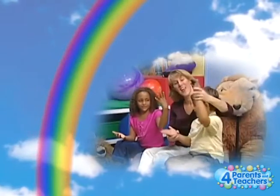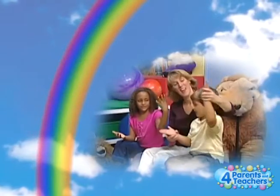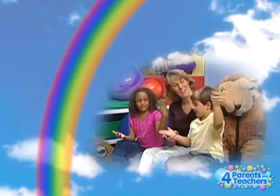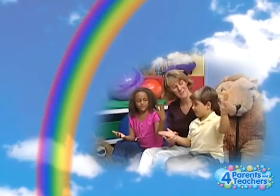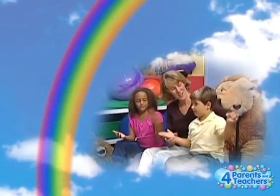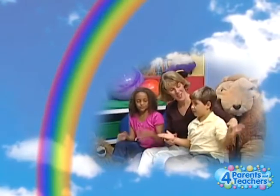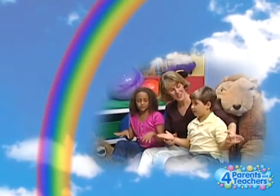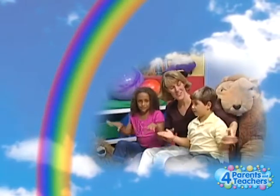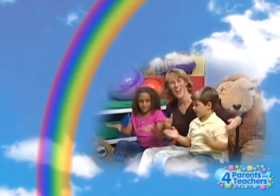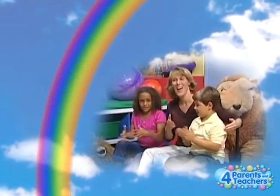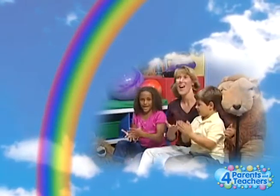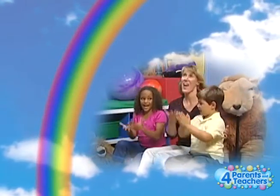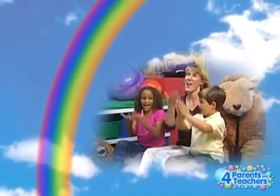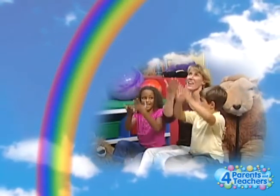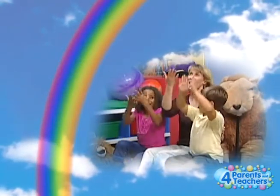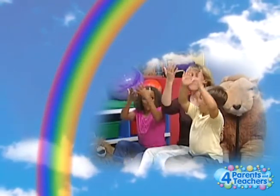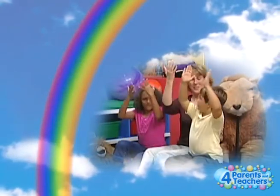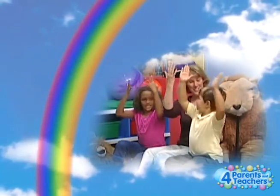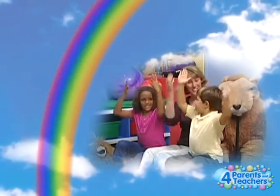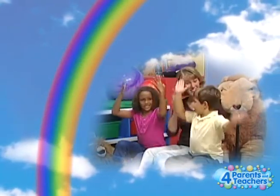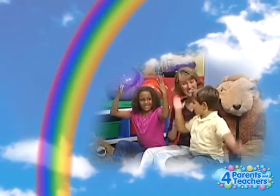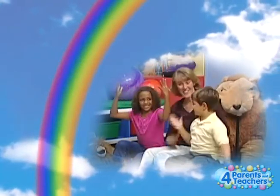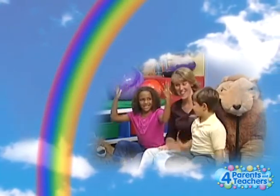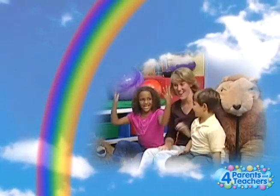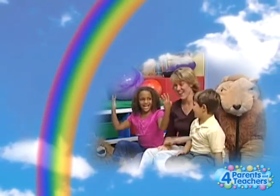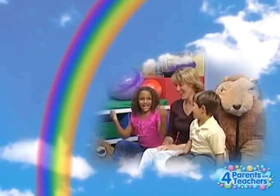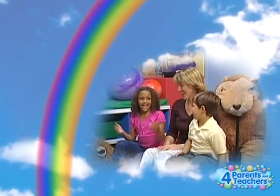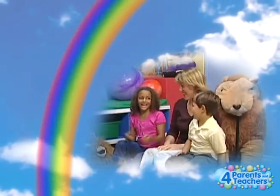rainbows high up in the sky